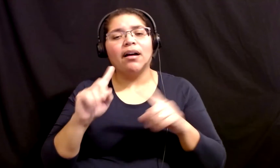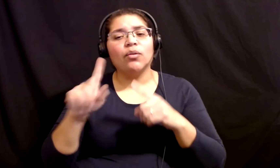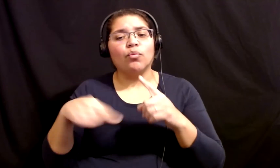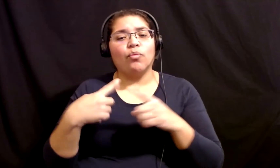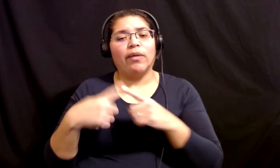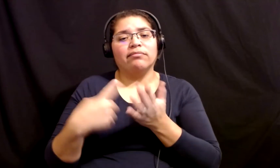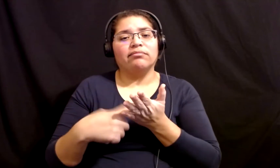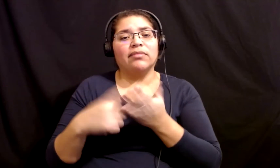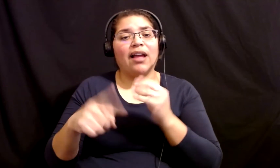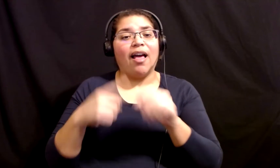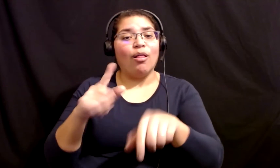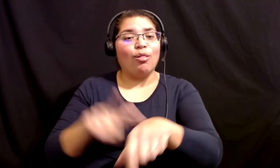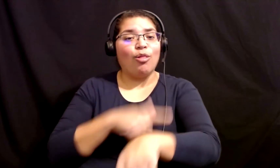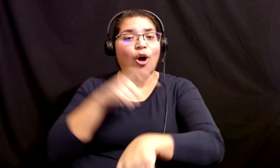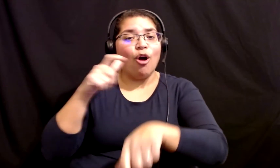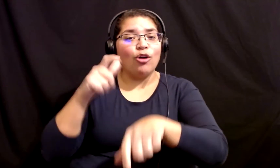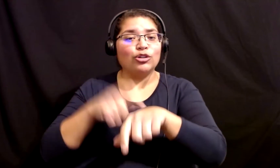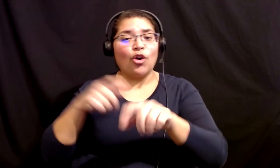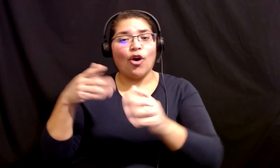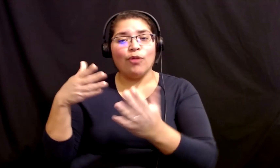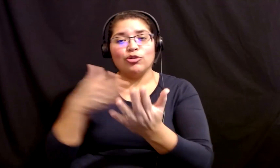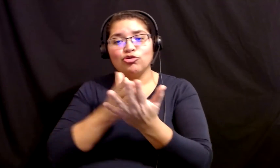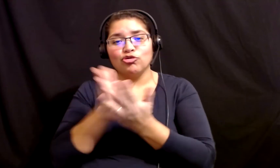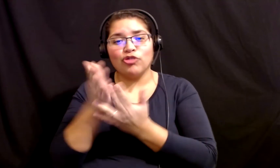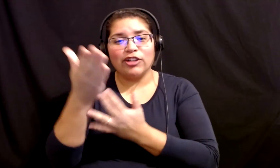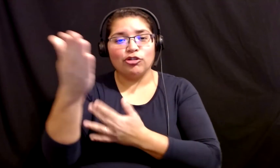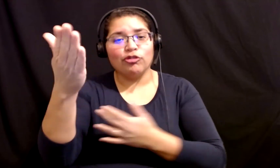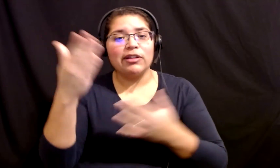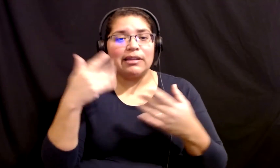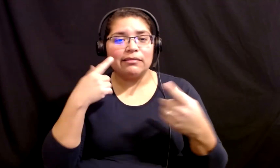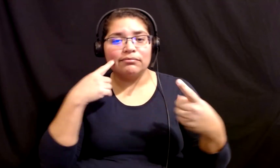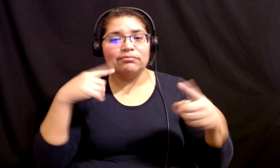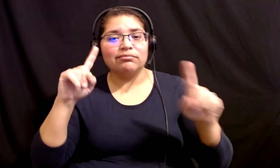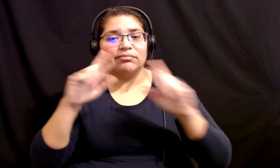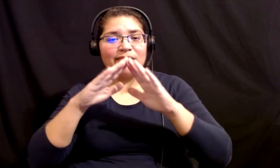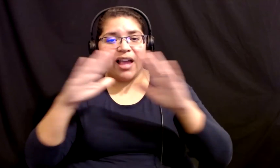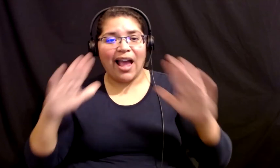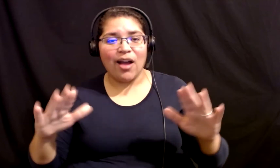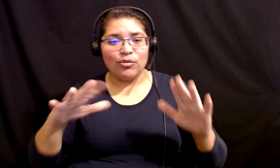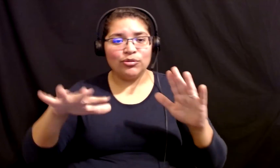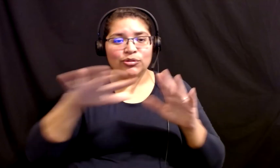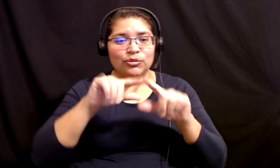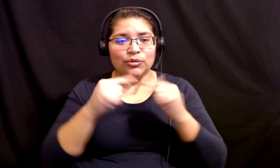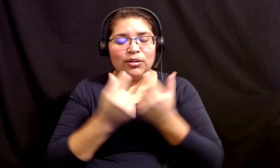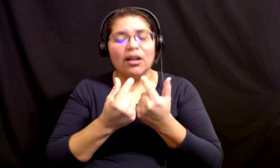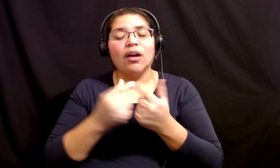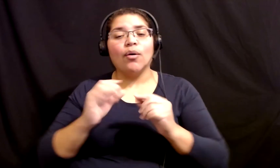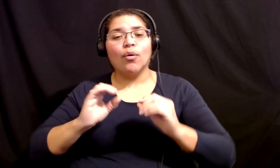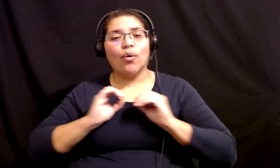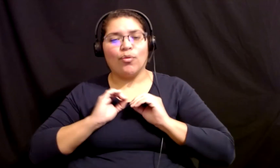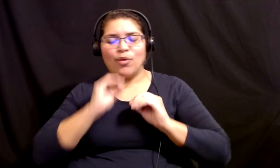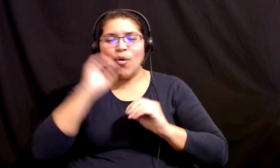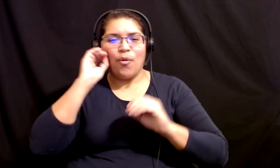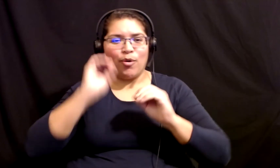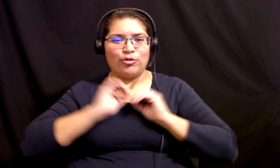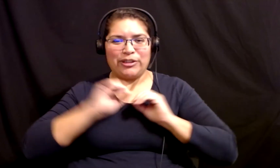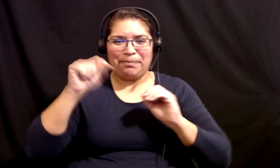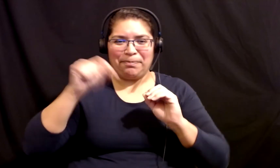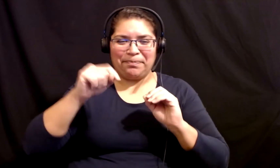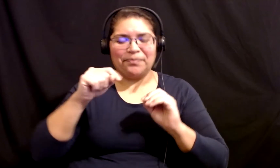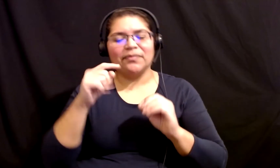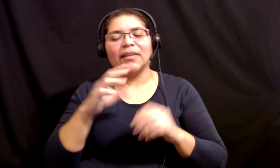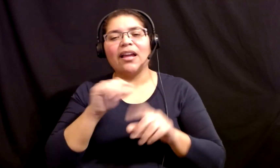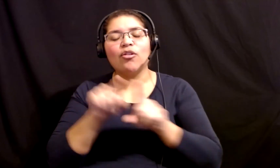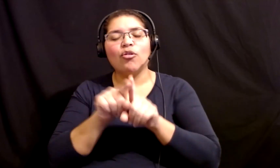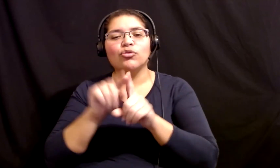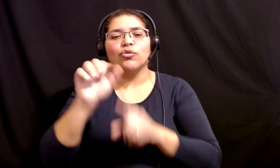about the long-term trajectory of a household, it's that homeownership and the beginning of asset